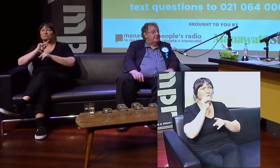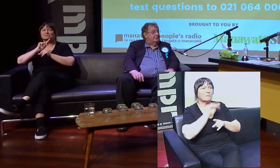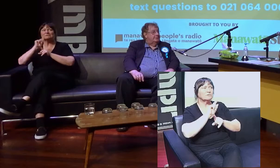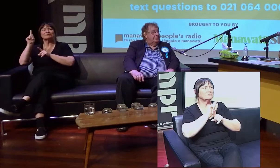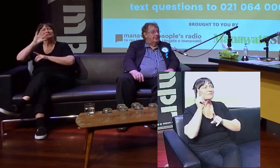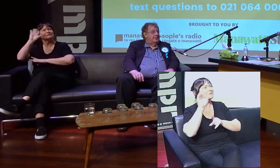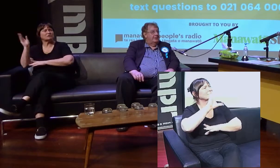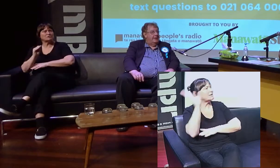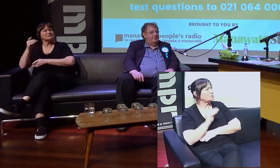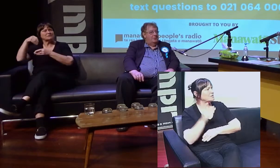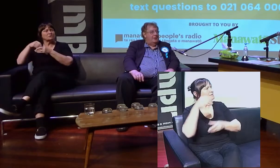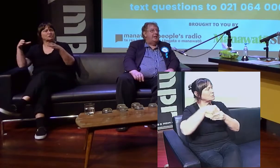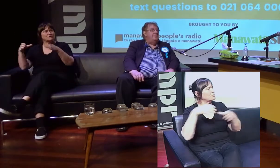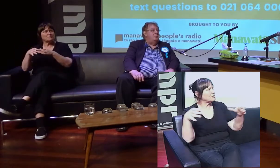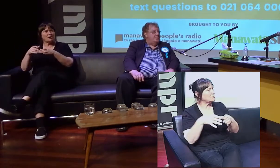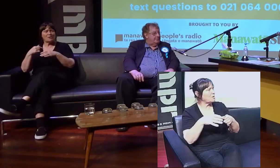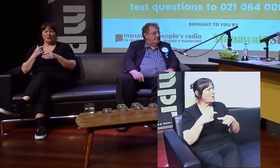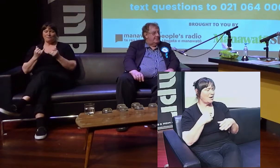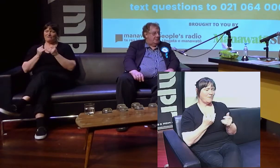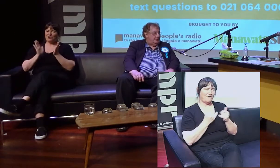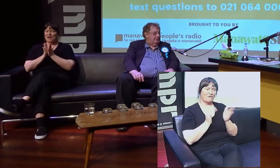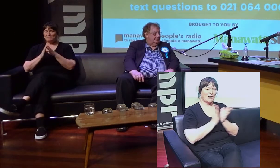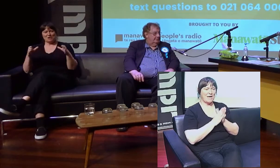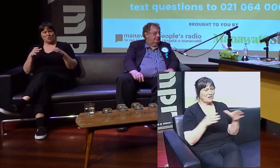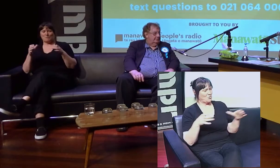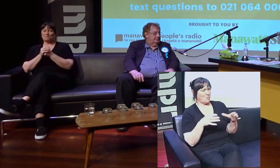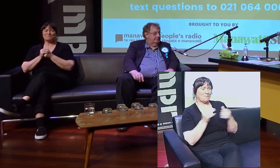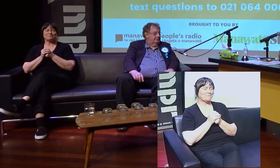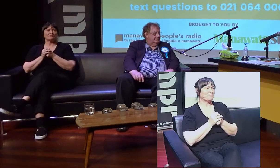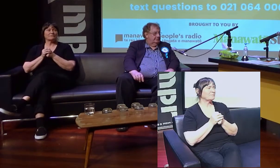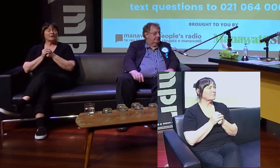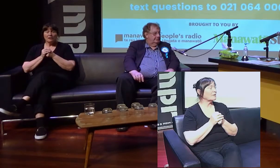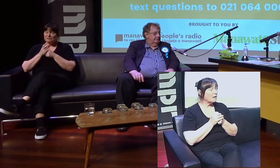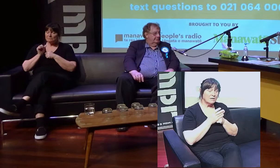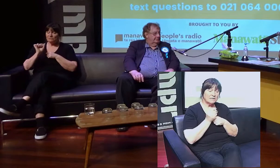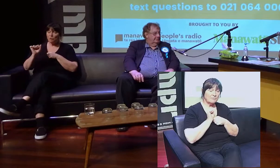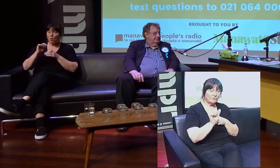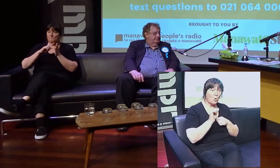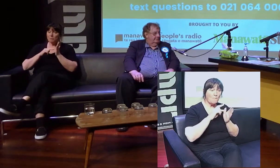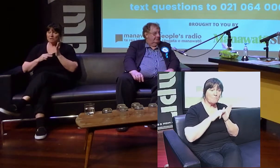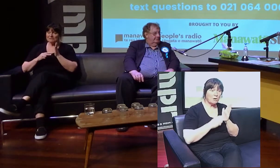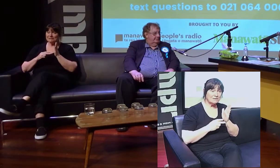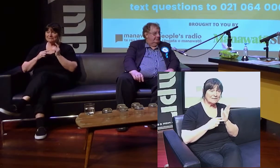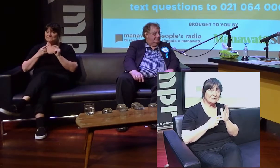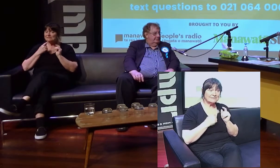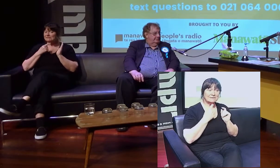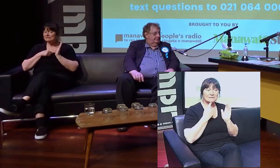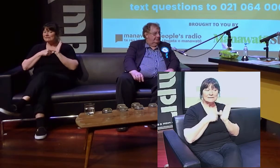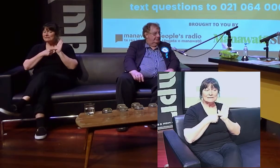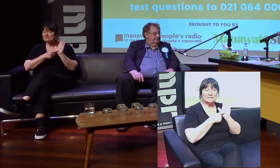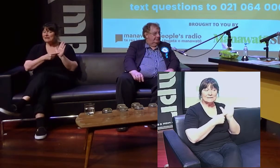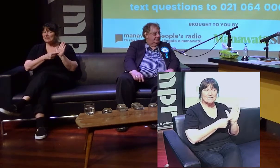polarising at all. We're a very happy group and a team of people. Some of your policies would indicate that you are